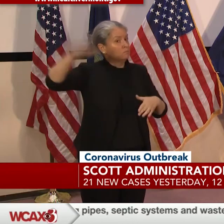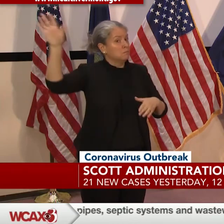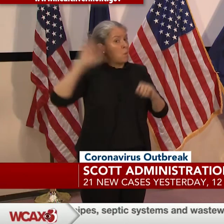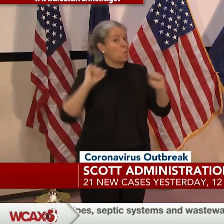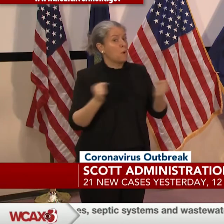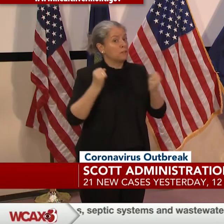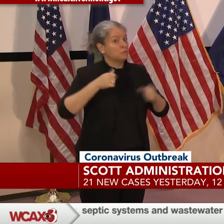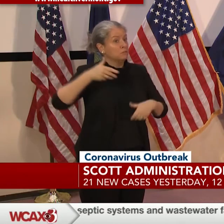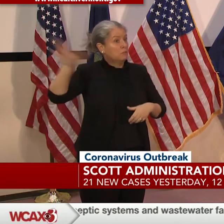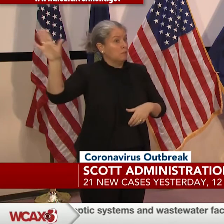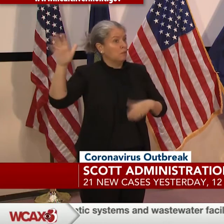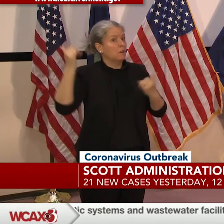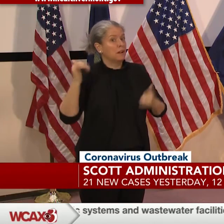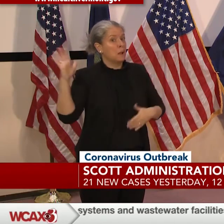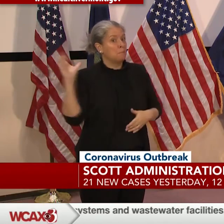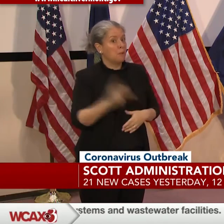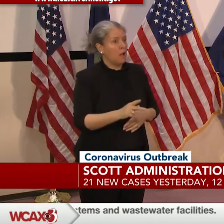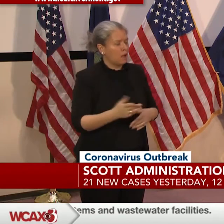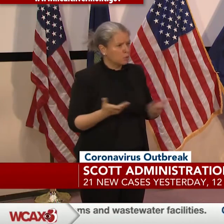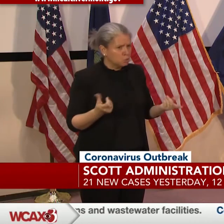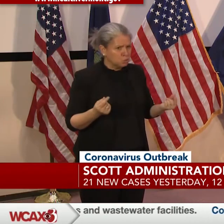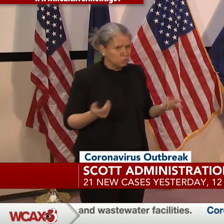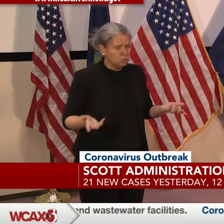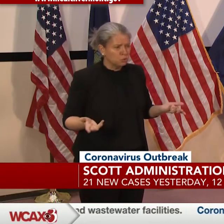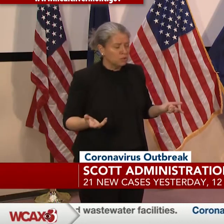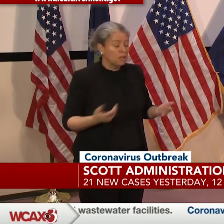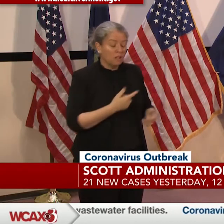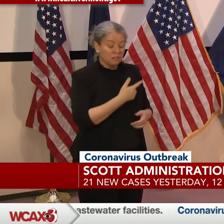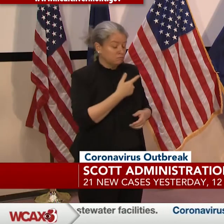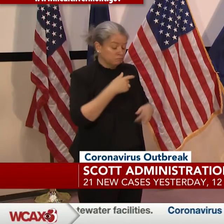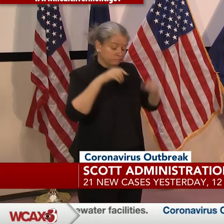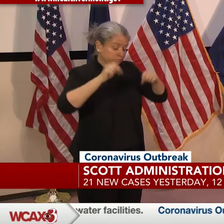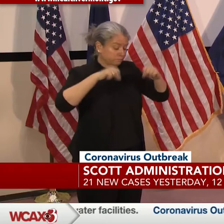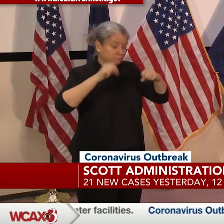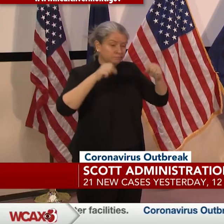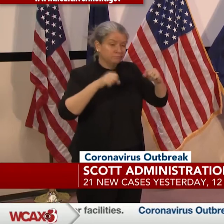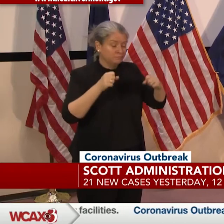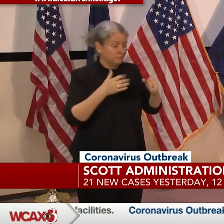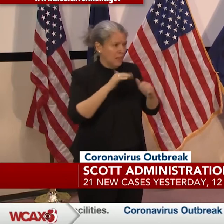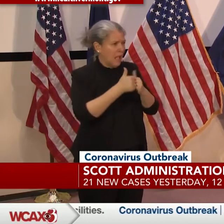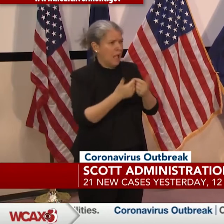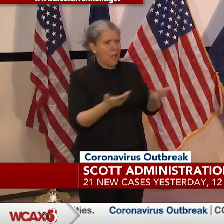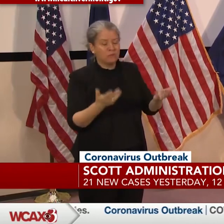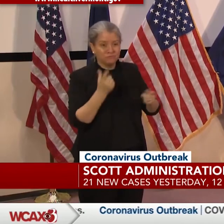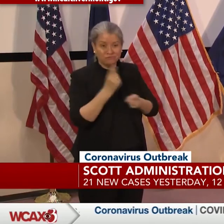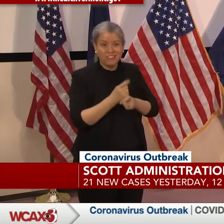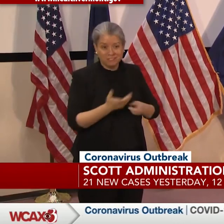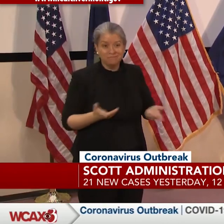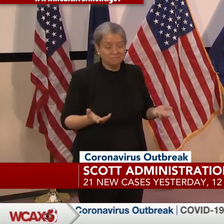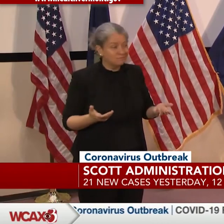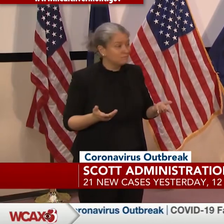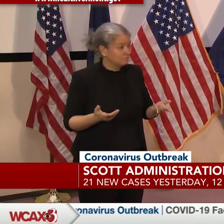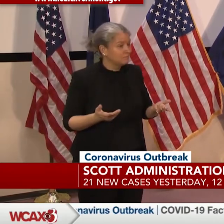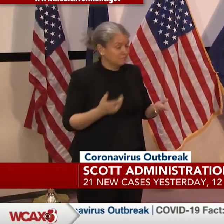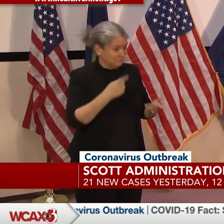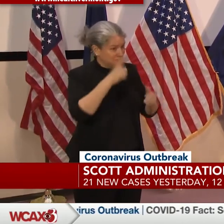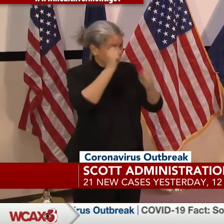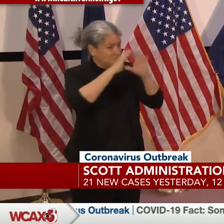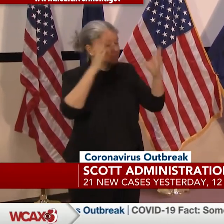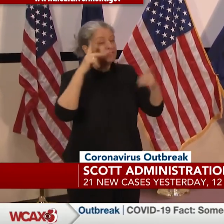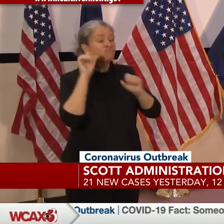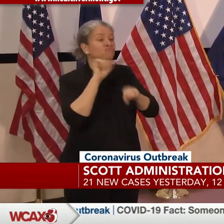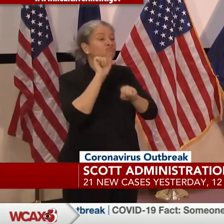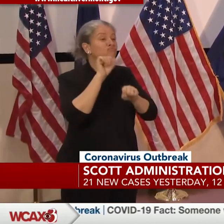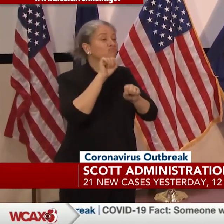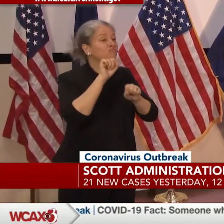those folks self-isolate? Yeah, admittedly, Chris, that's very difficult. As you can well imagine, someone coming in, driving